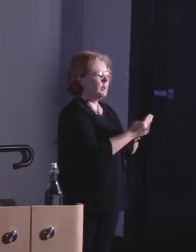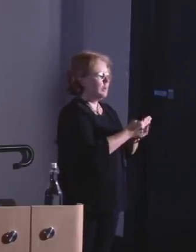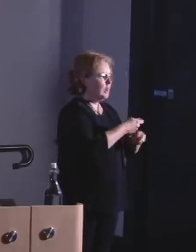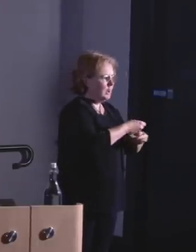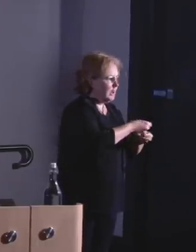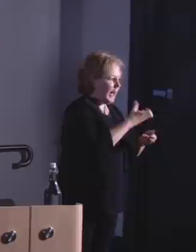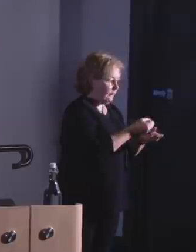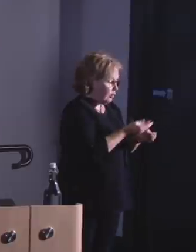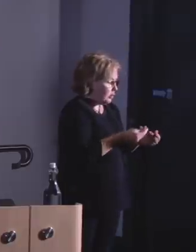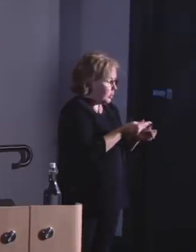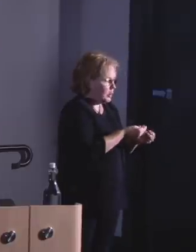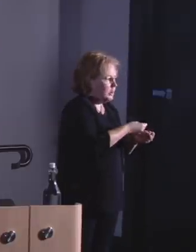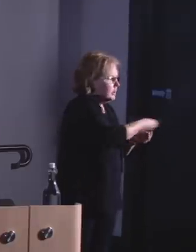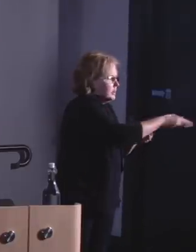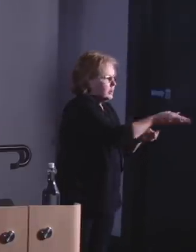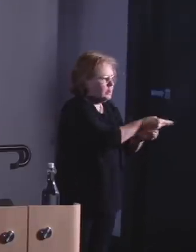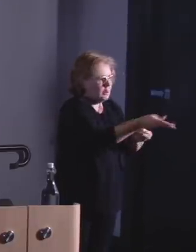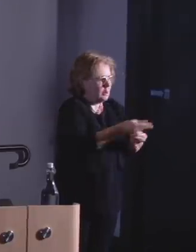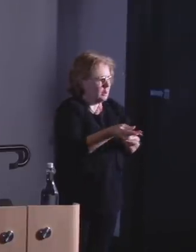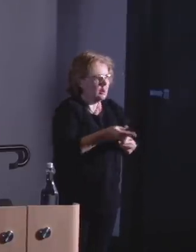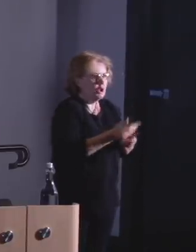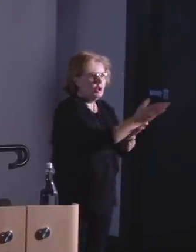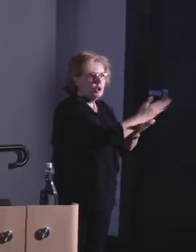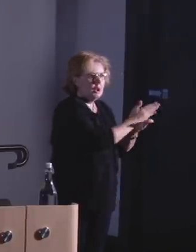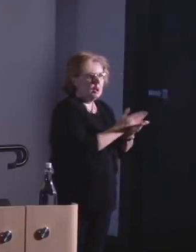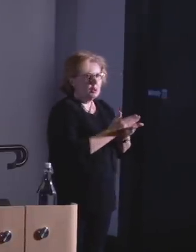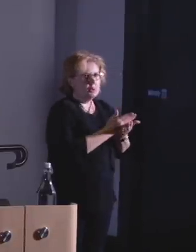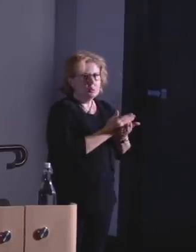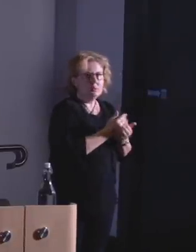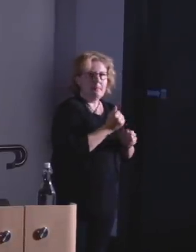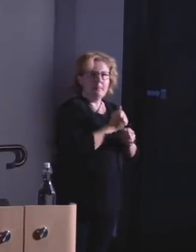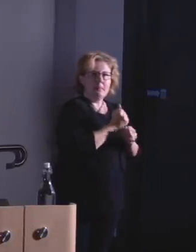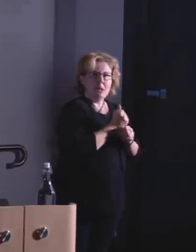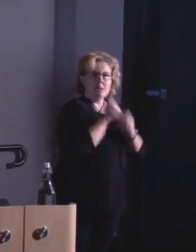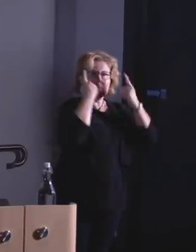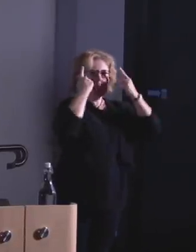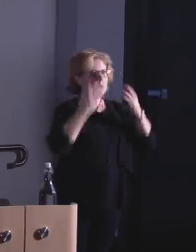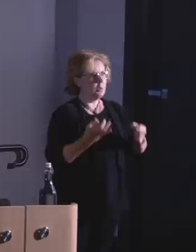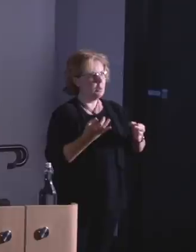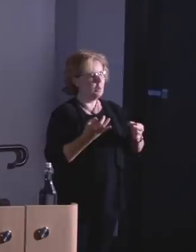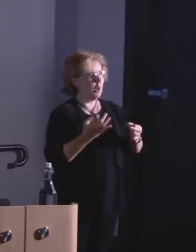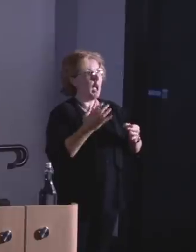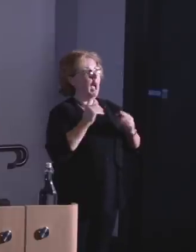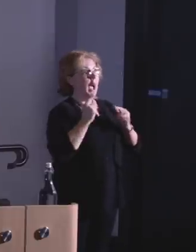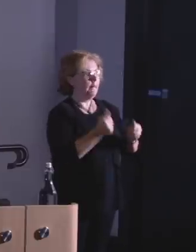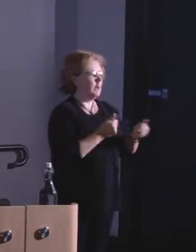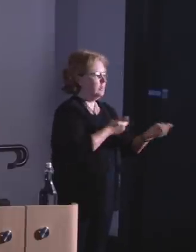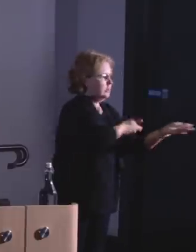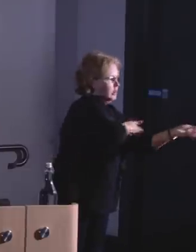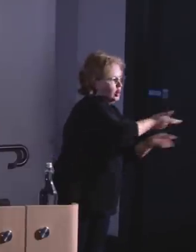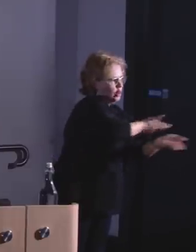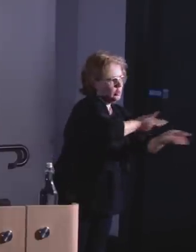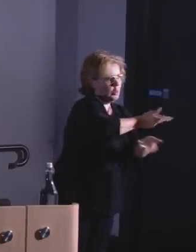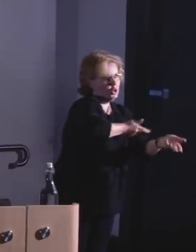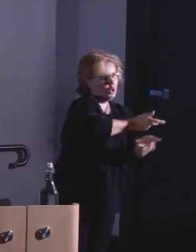we make the call when it is warranted after consultation with the